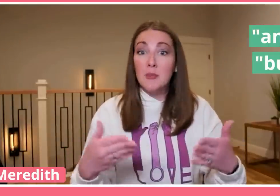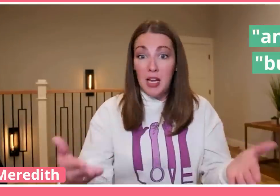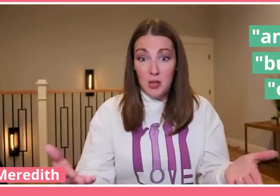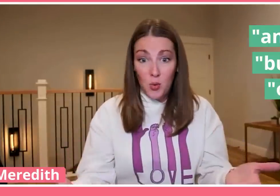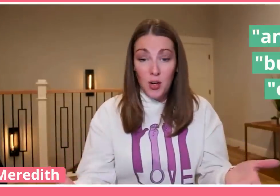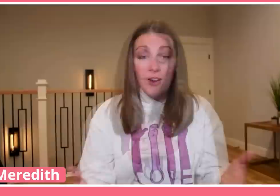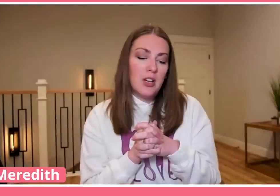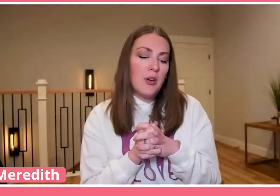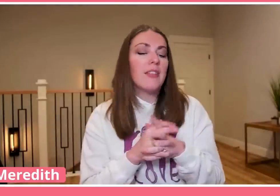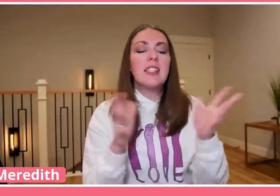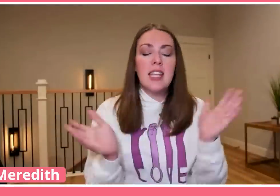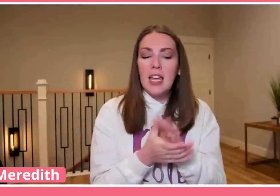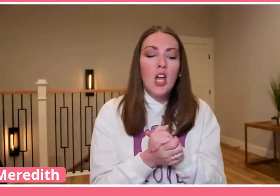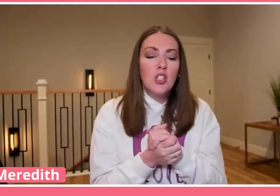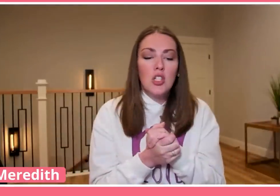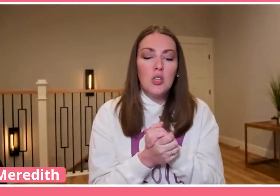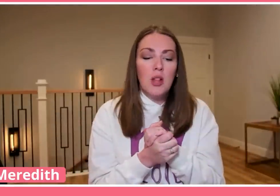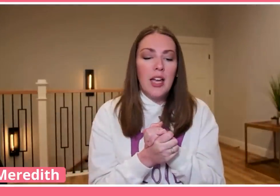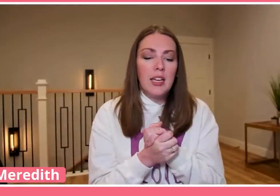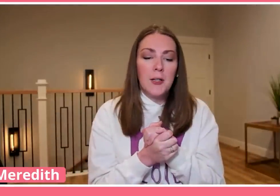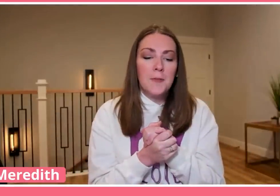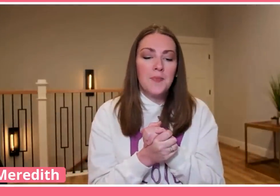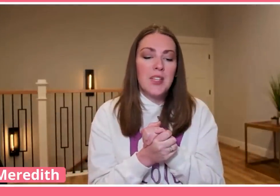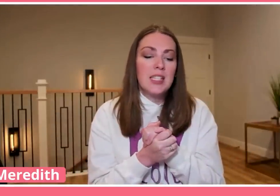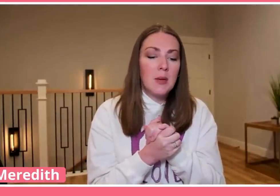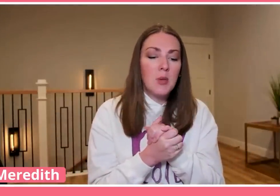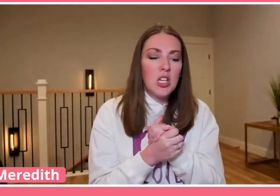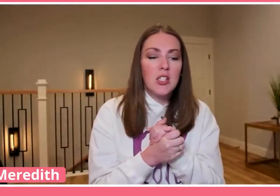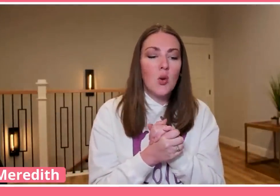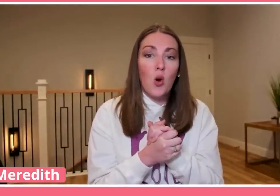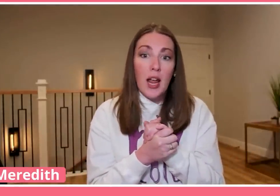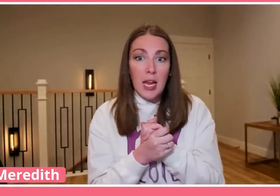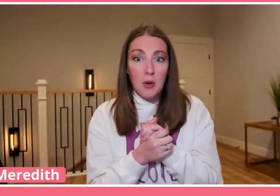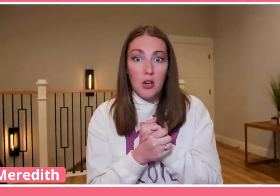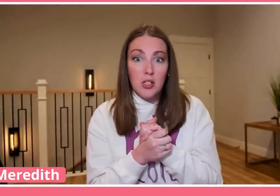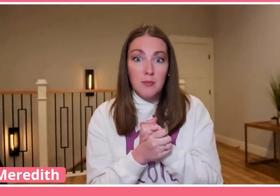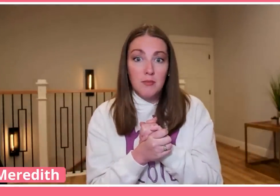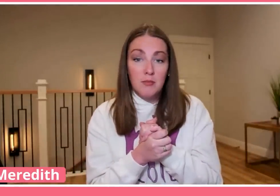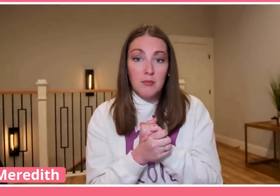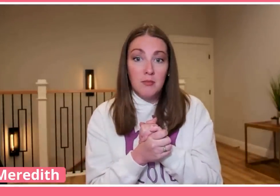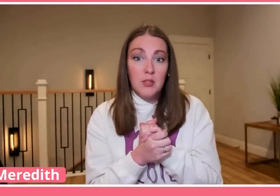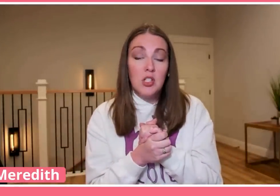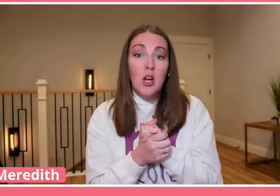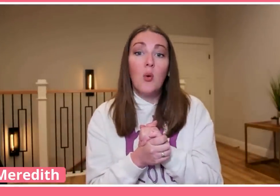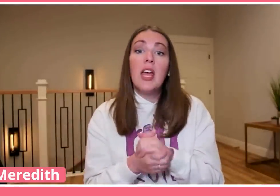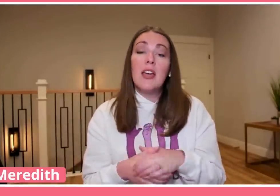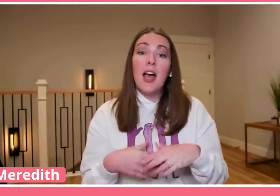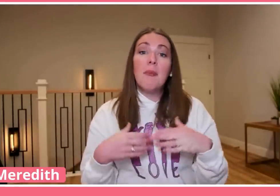button or, okay, let's say, do you like sandwiches or hamburgers? So if I'm